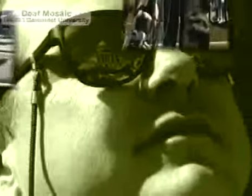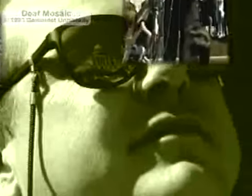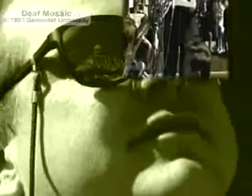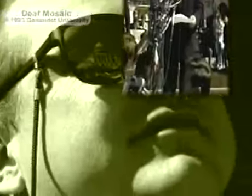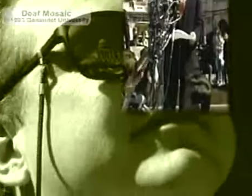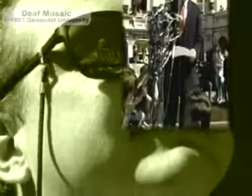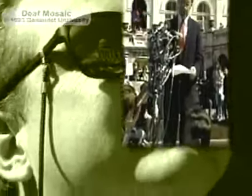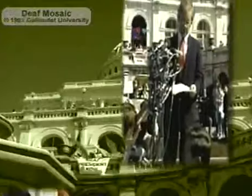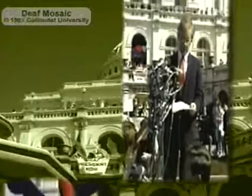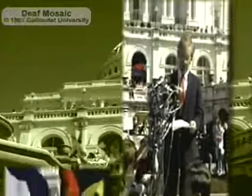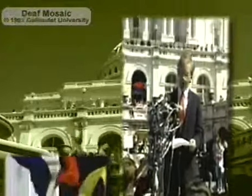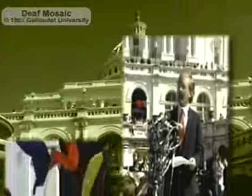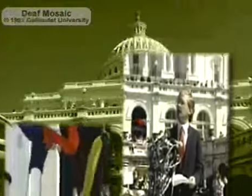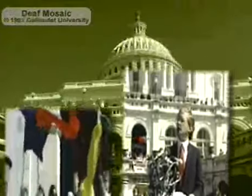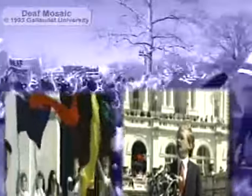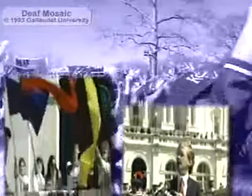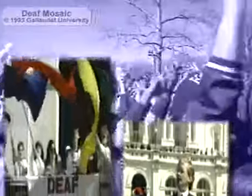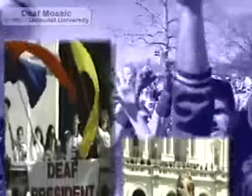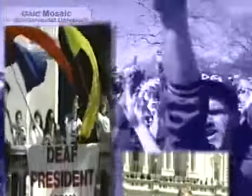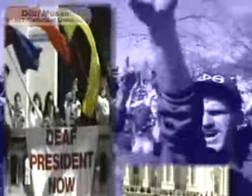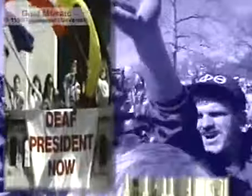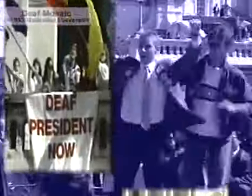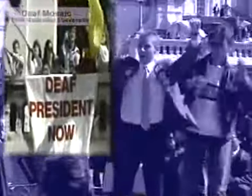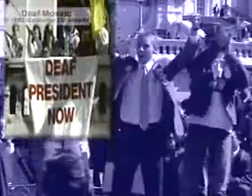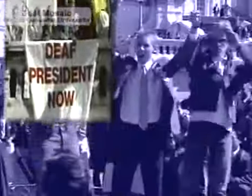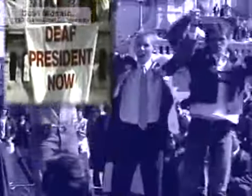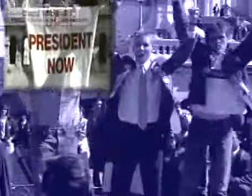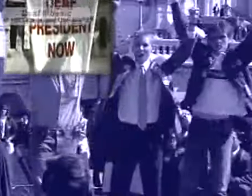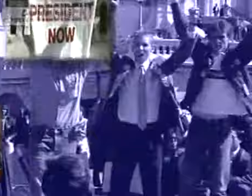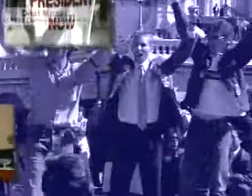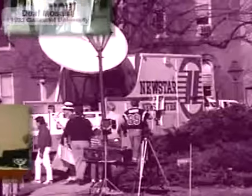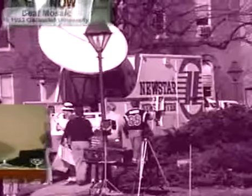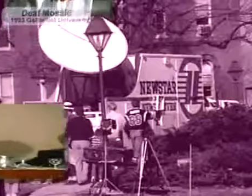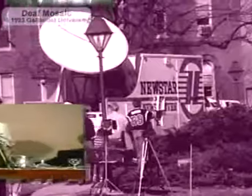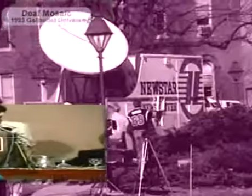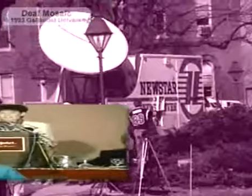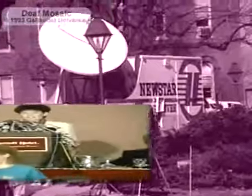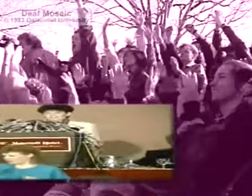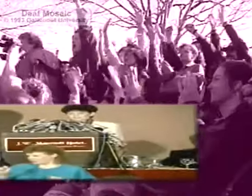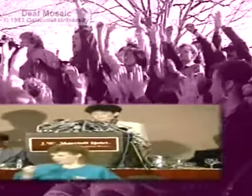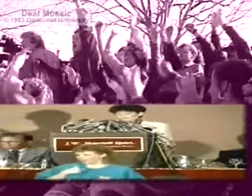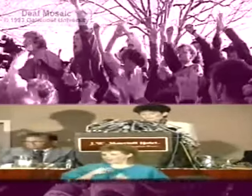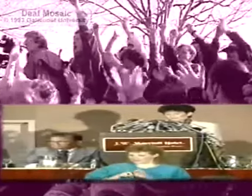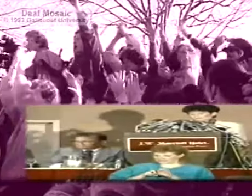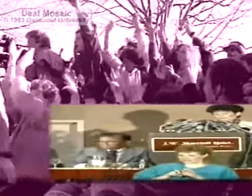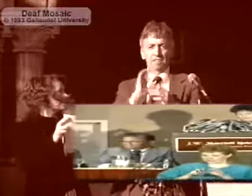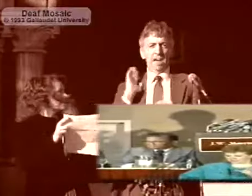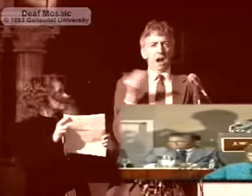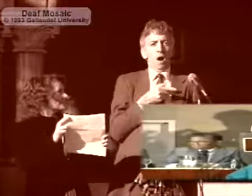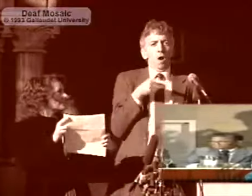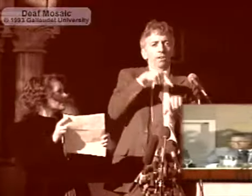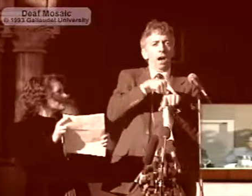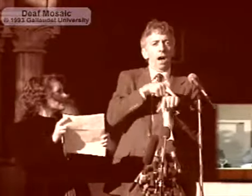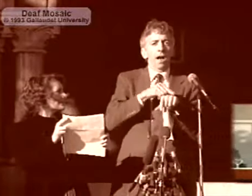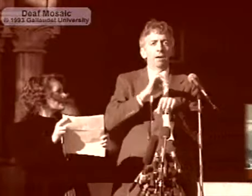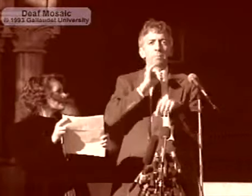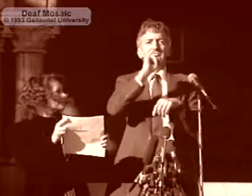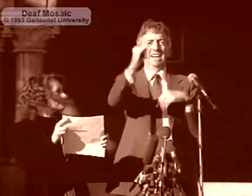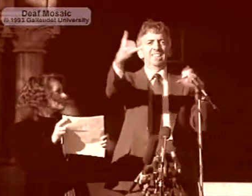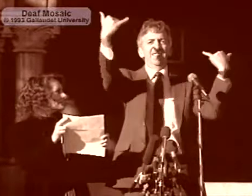Exercise our nation. I tendered my resignation last night. Our time is